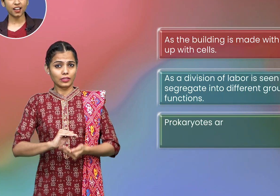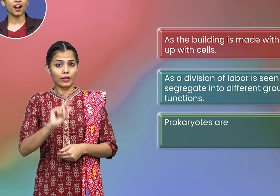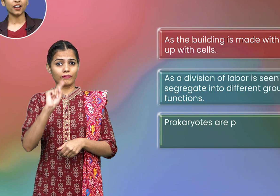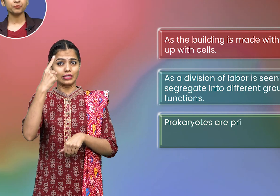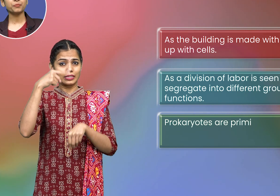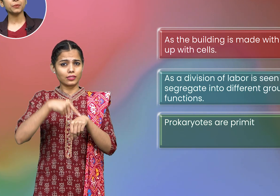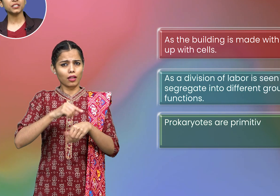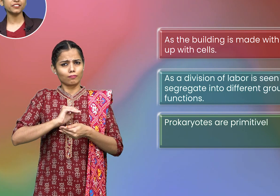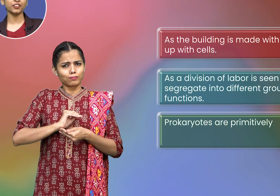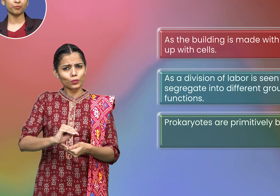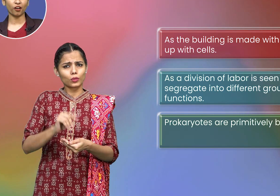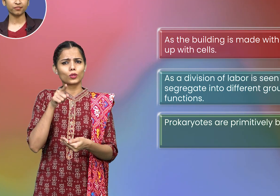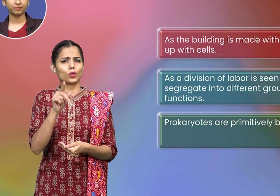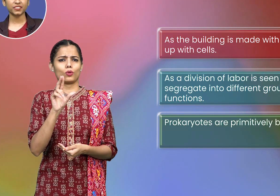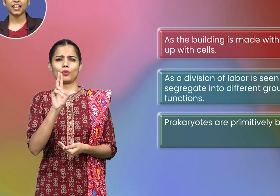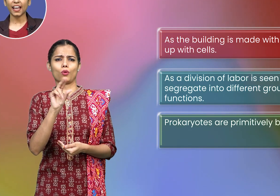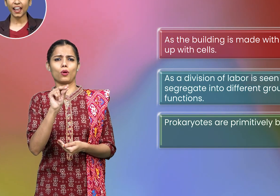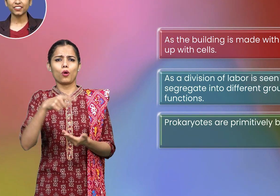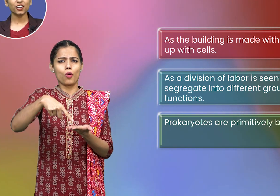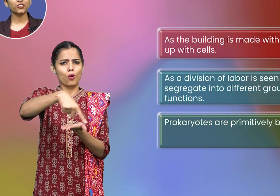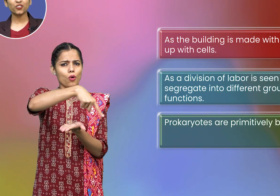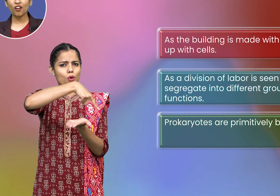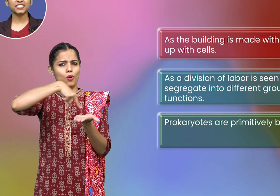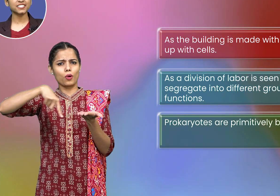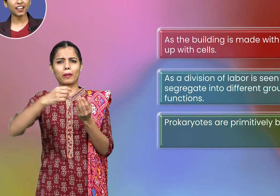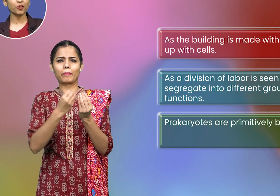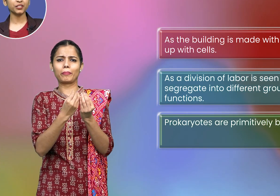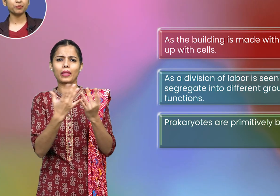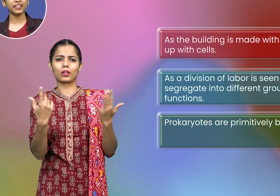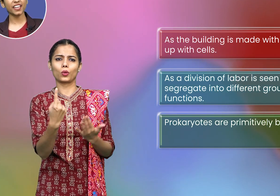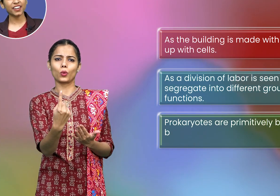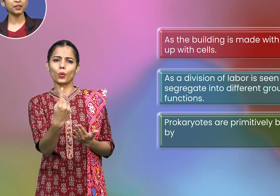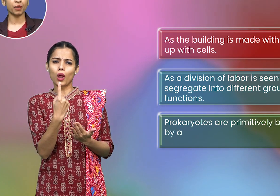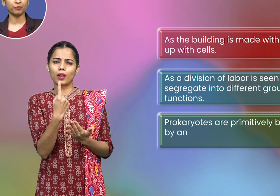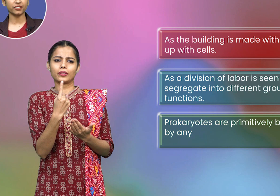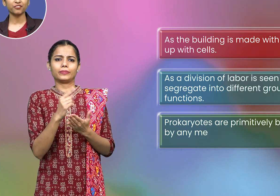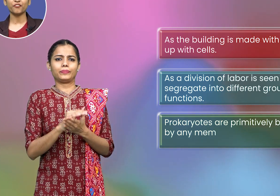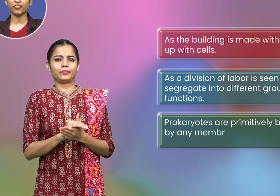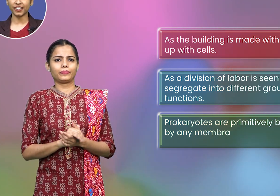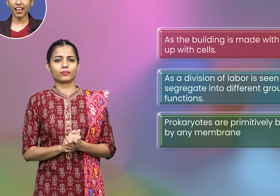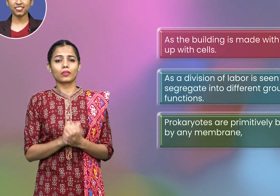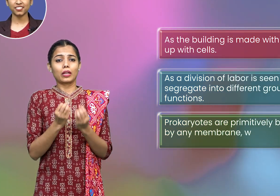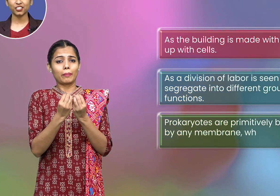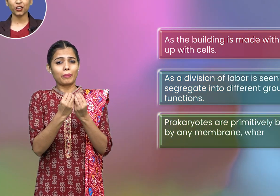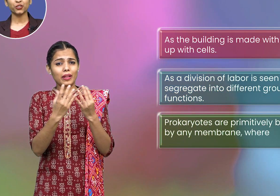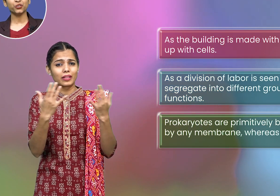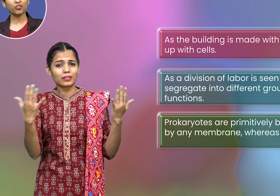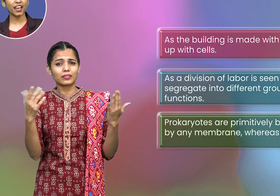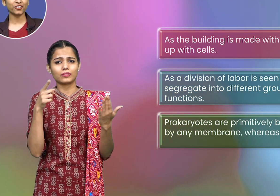Prokaryotes are primitively born and are not surrounded by any membrane,